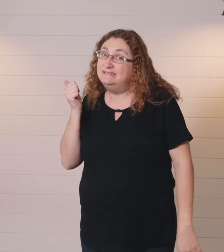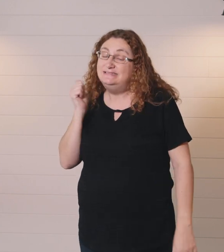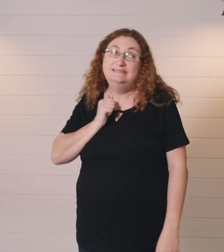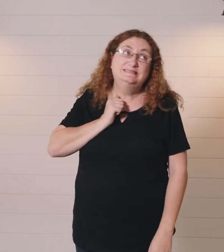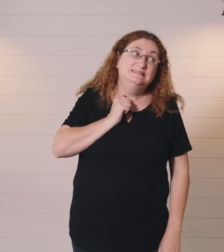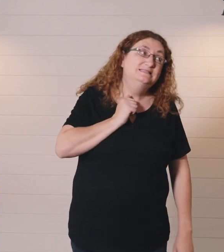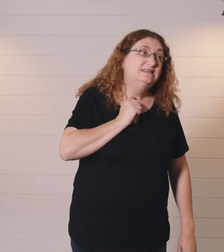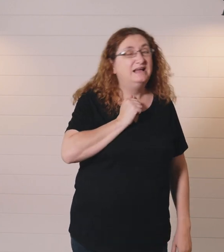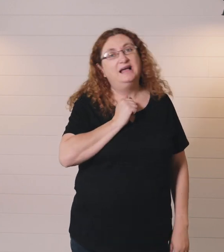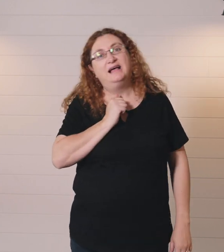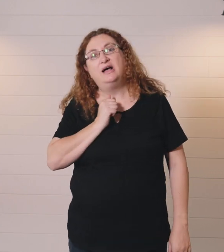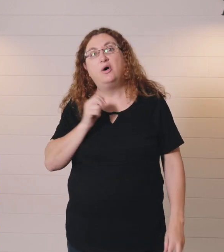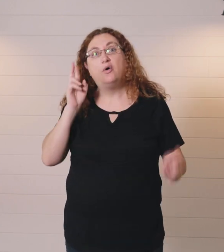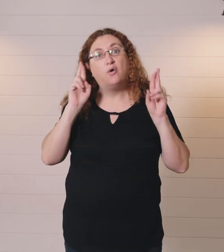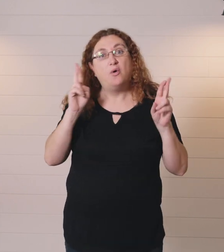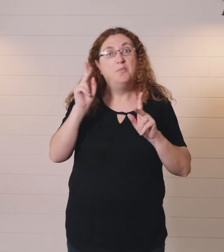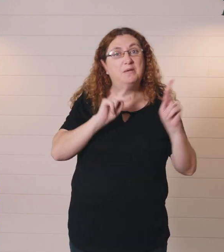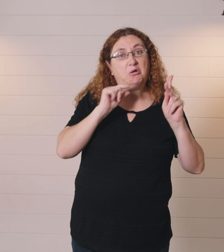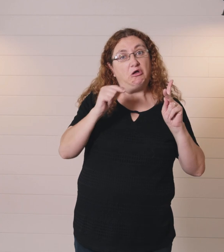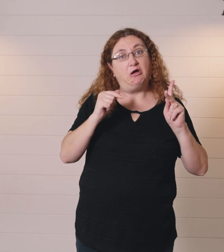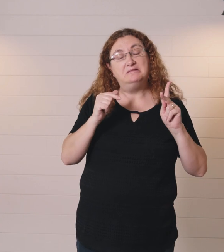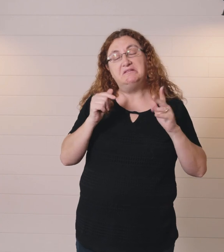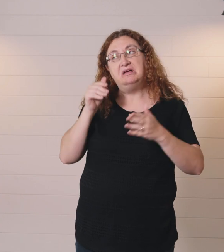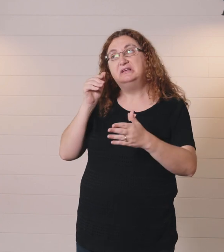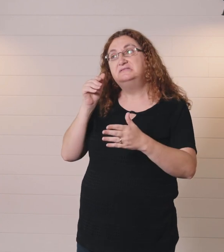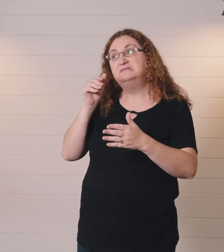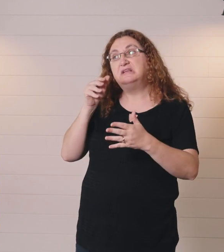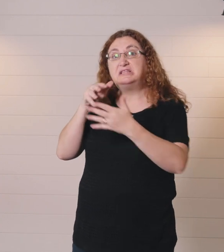best. Let's hope that calmer minds prevail."